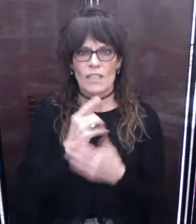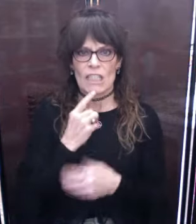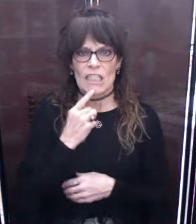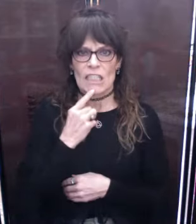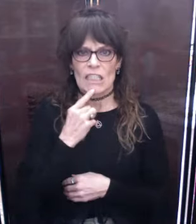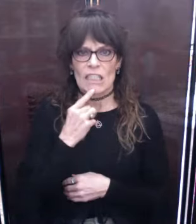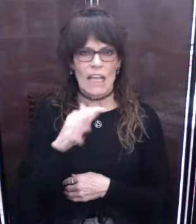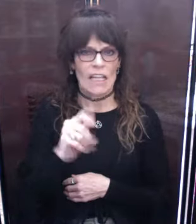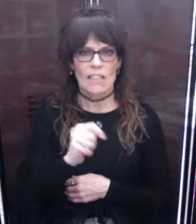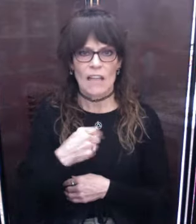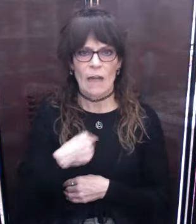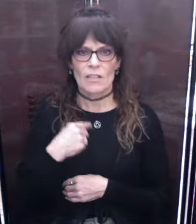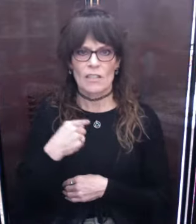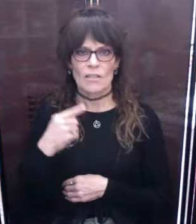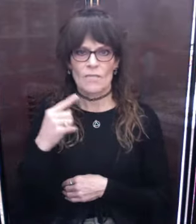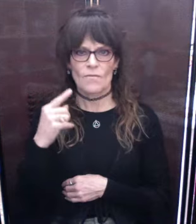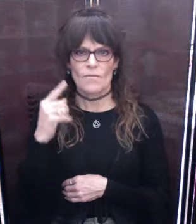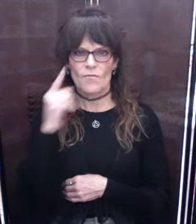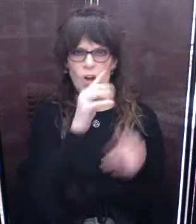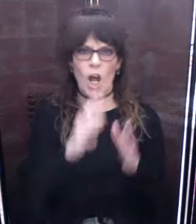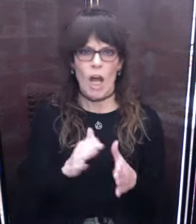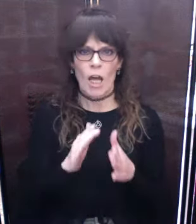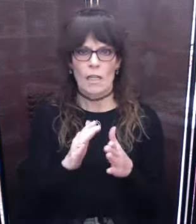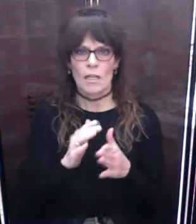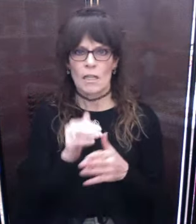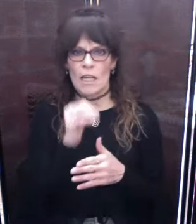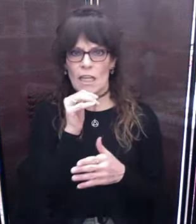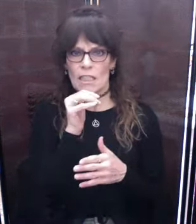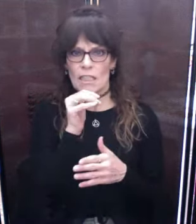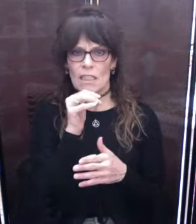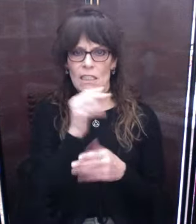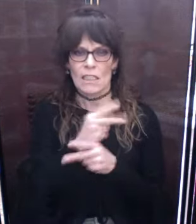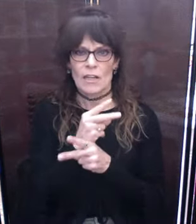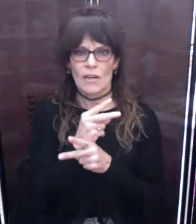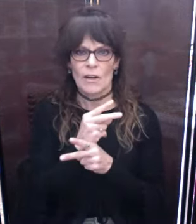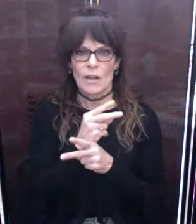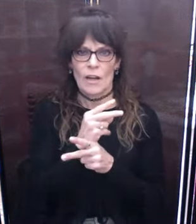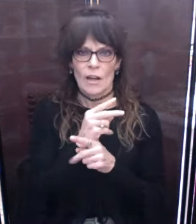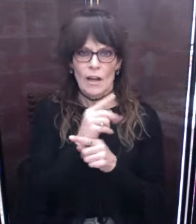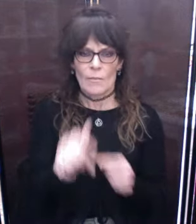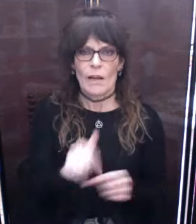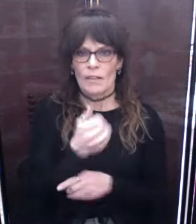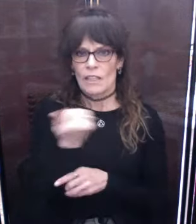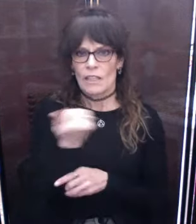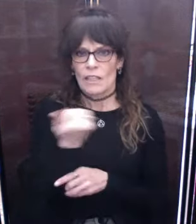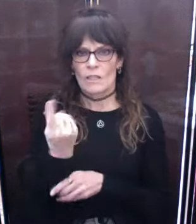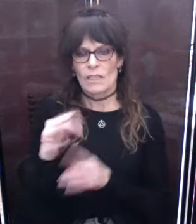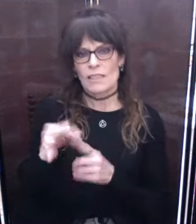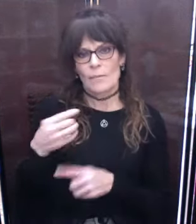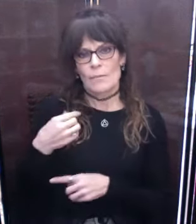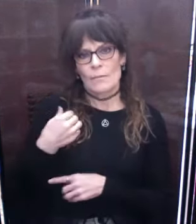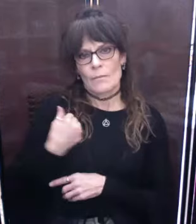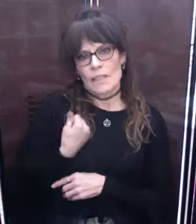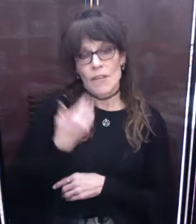that I didn't really care about anybody except myself. I know today that's a lie, but it was the only thing that